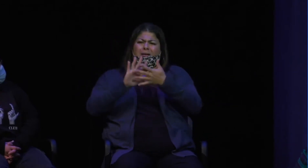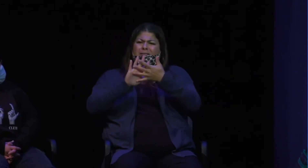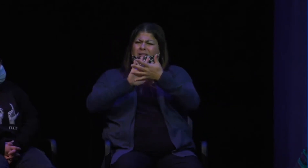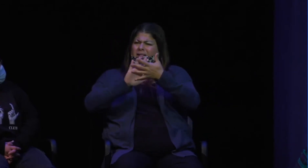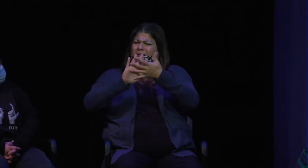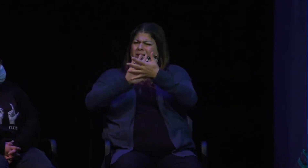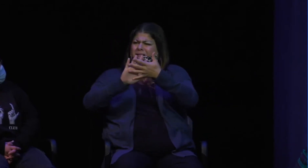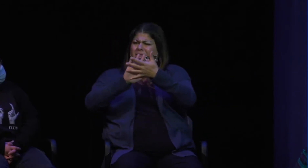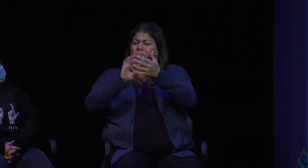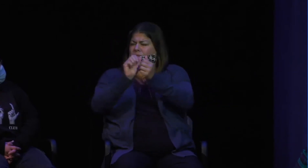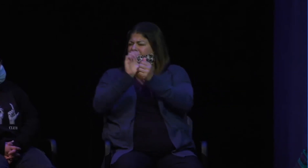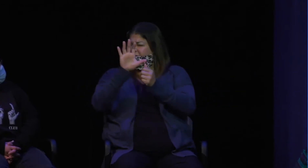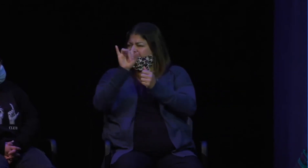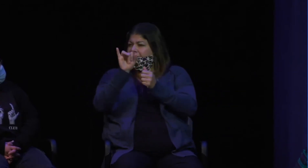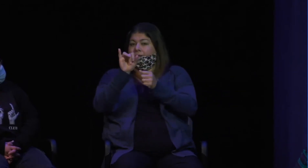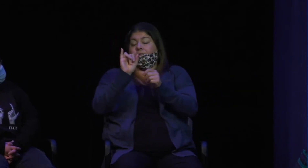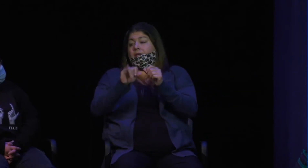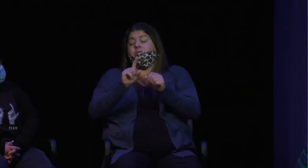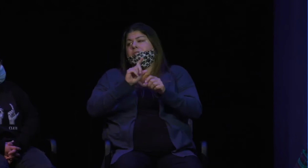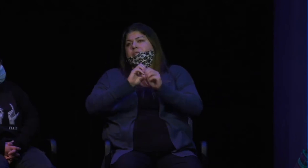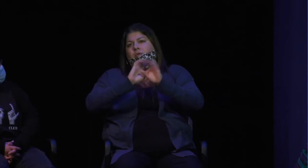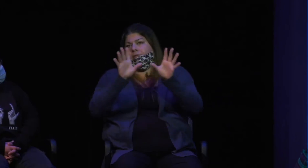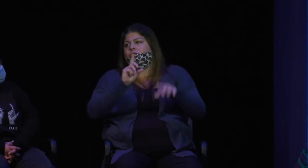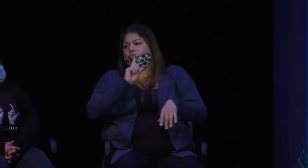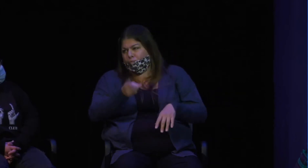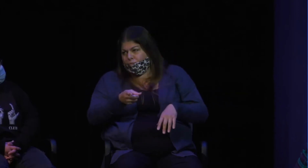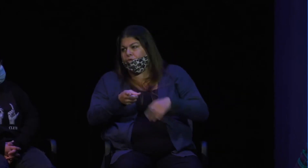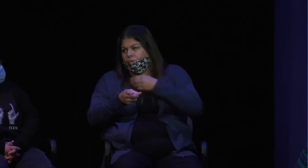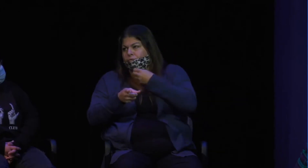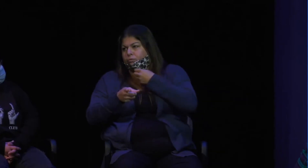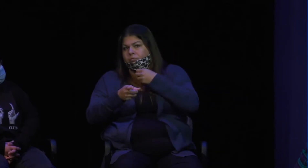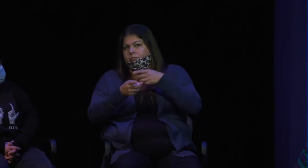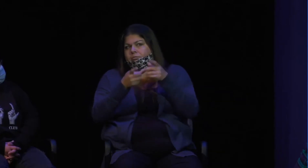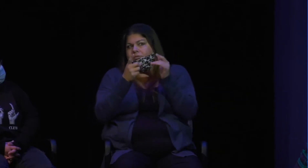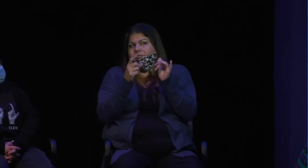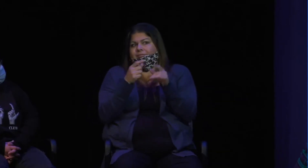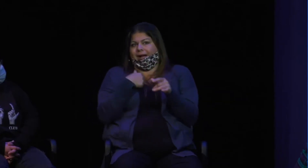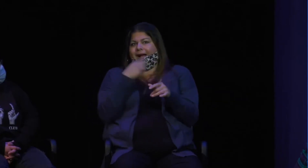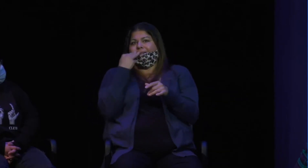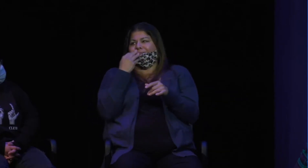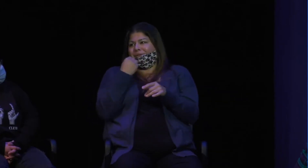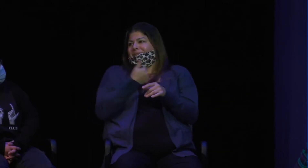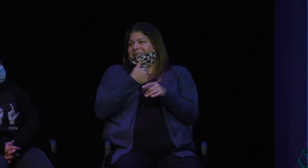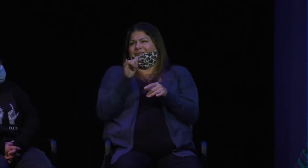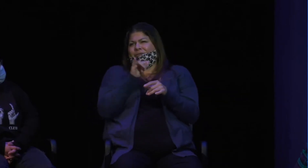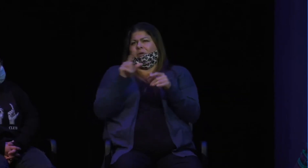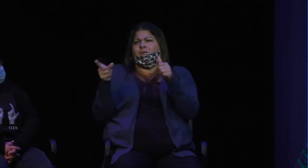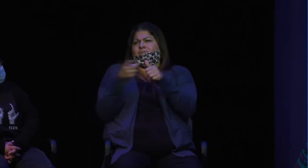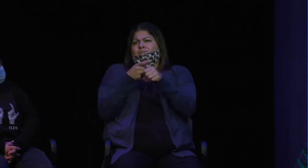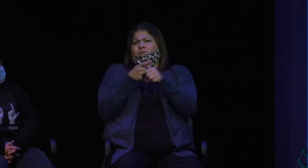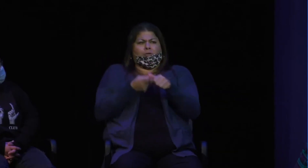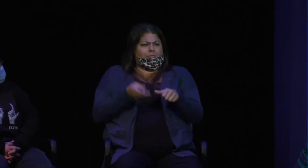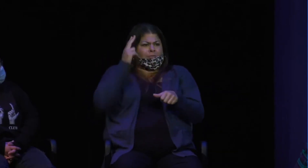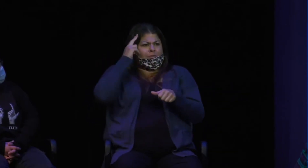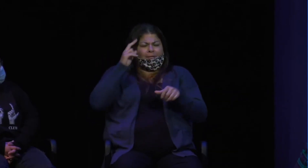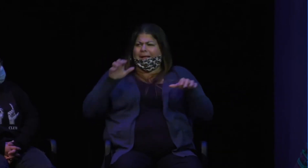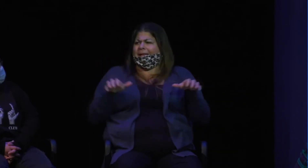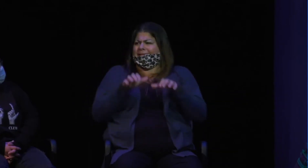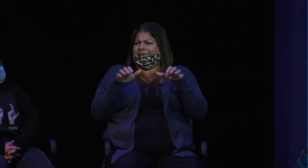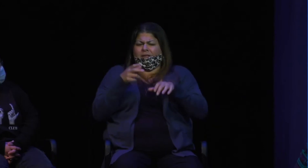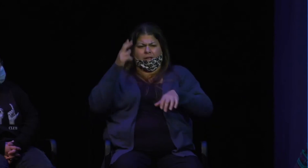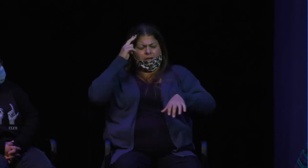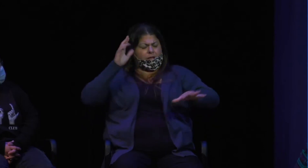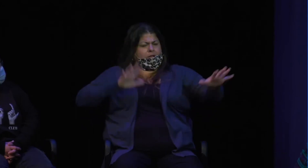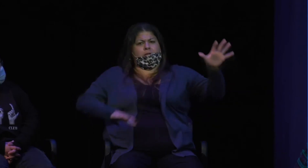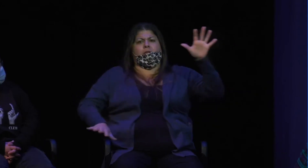movie showed that even with a cochlear, sound is very distorted, and that's absolutely the case. I've experienced that